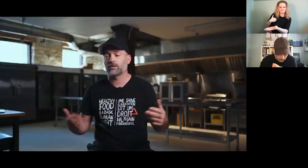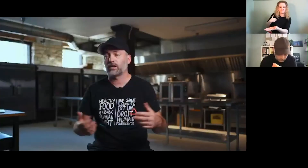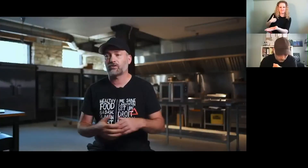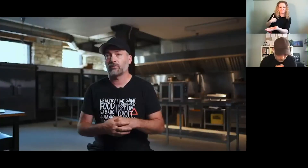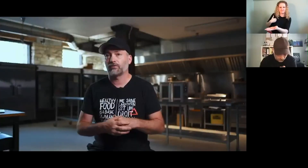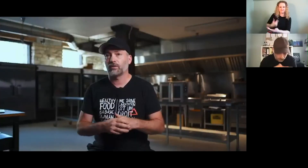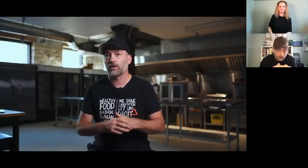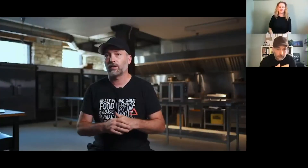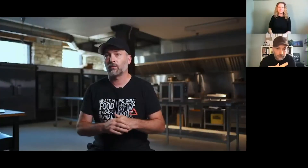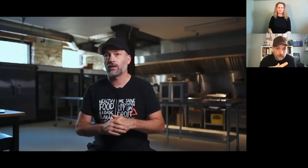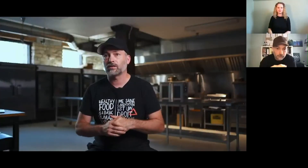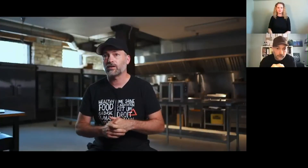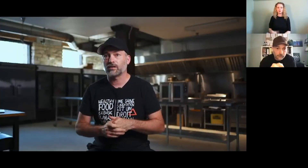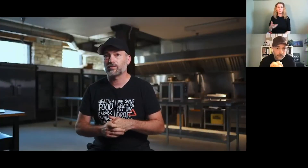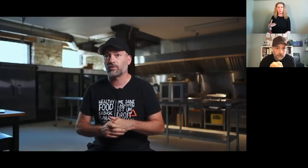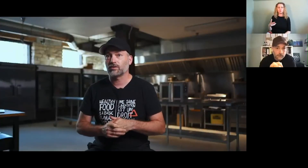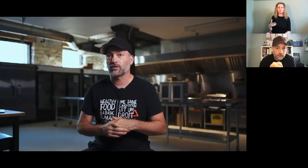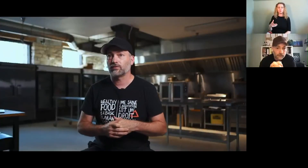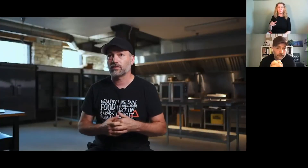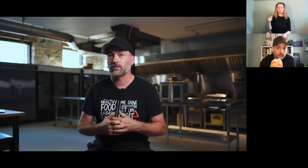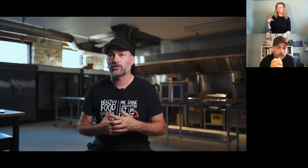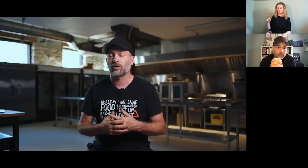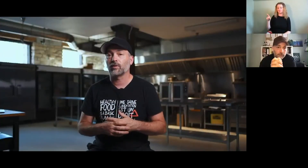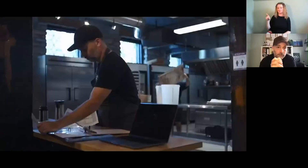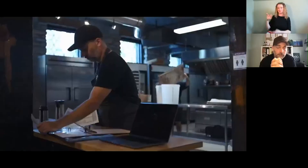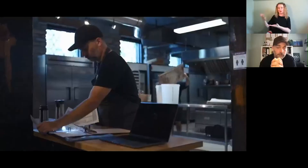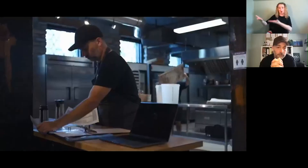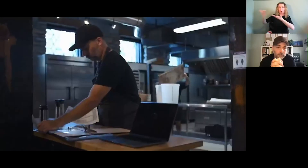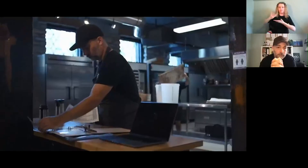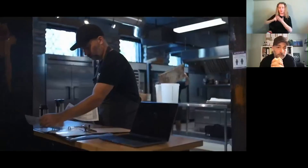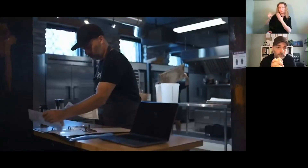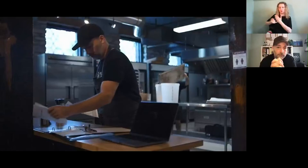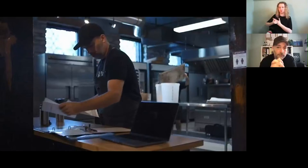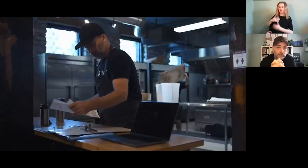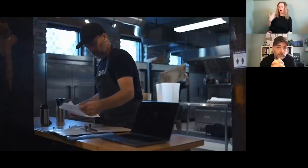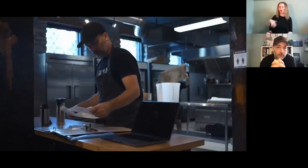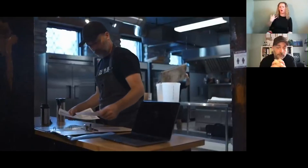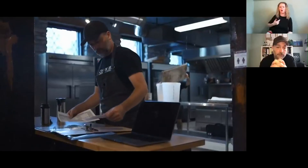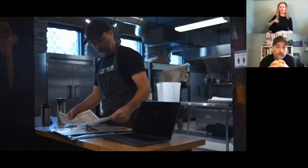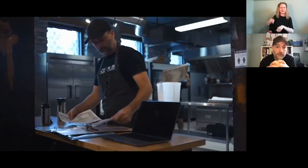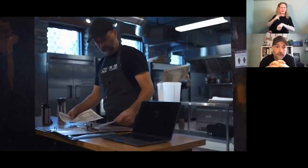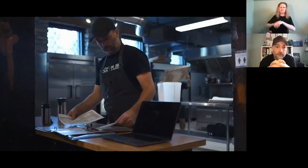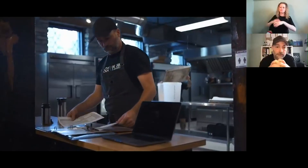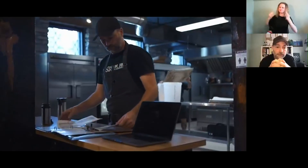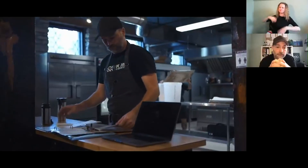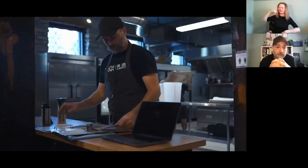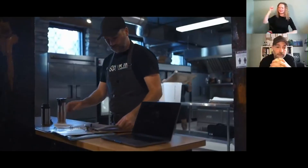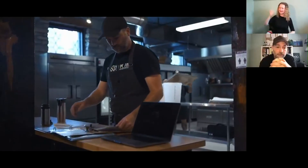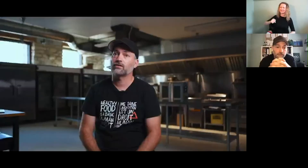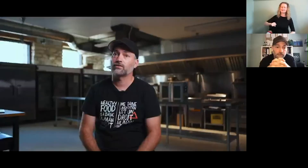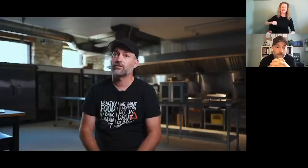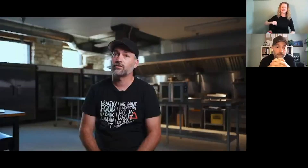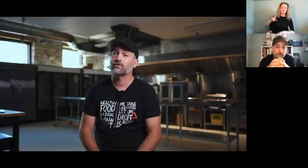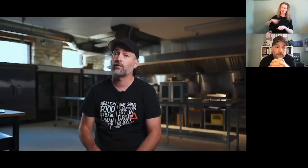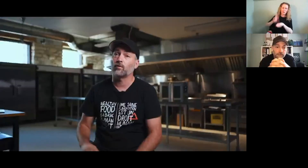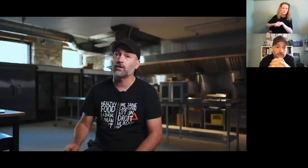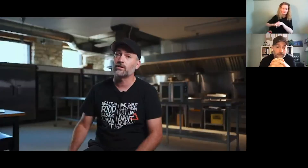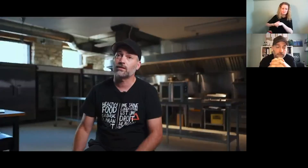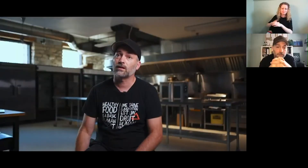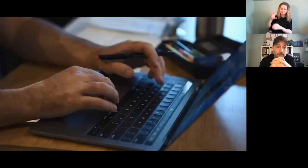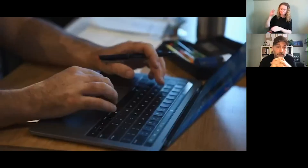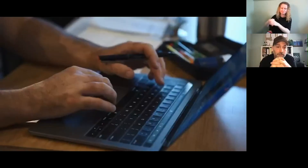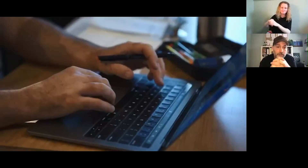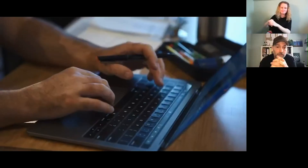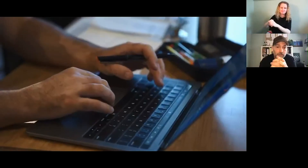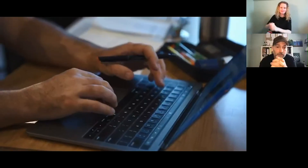So it was a natural fit when they started this project for us to jump on board. The seed money that got this thing started was enough to get us through the first couple